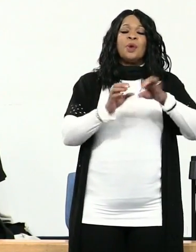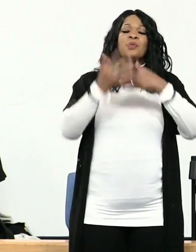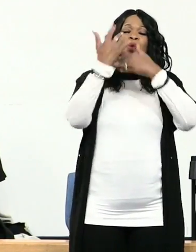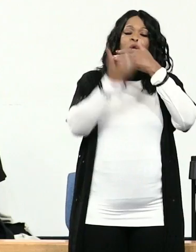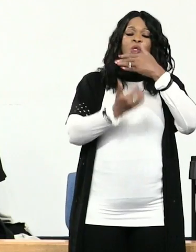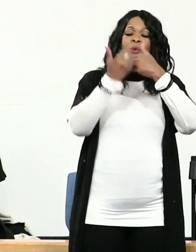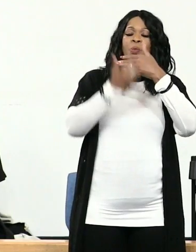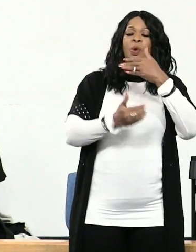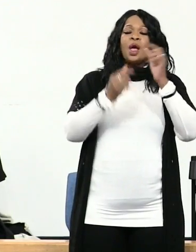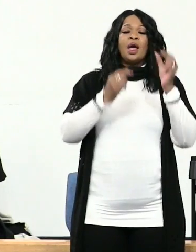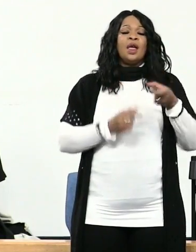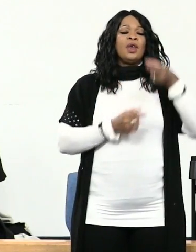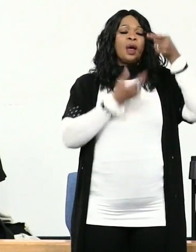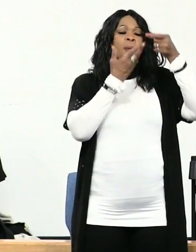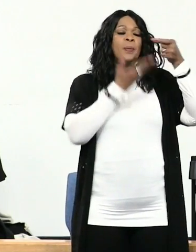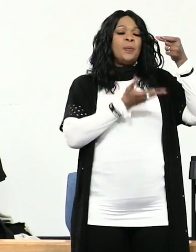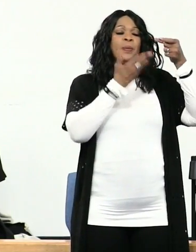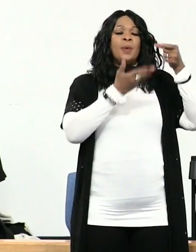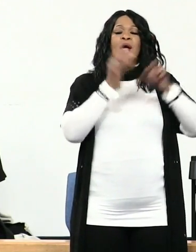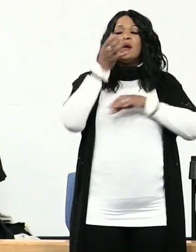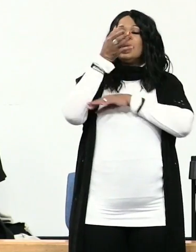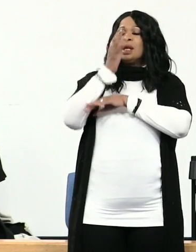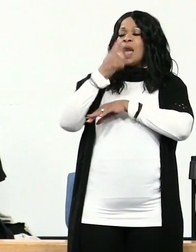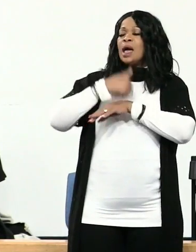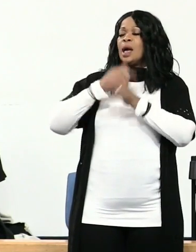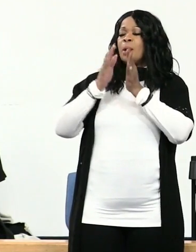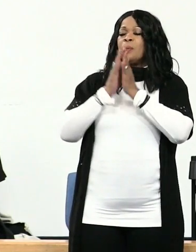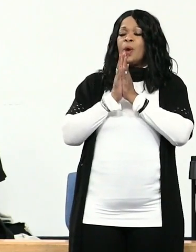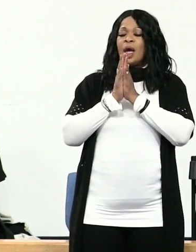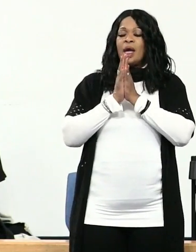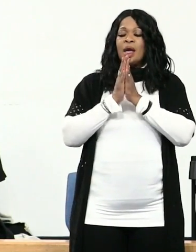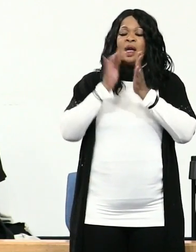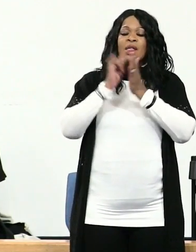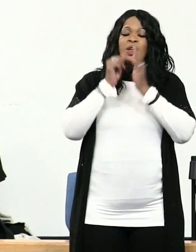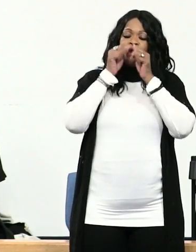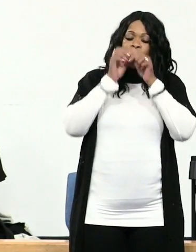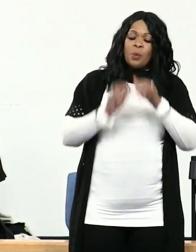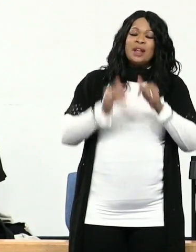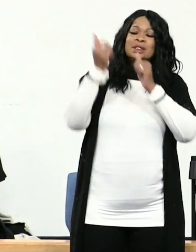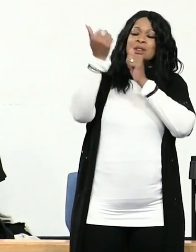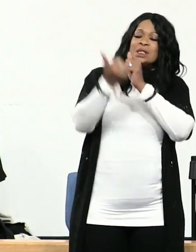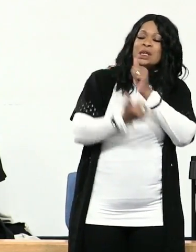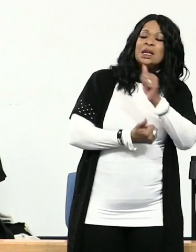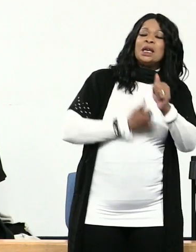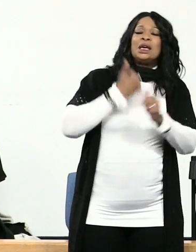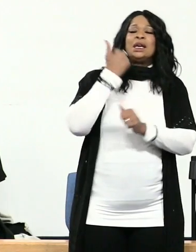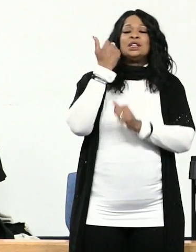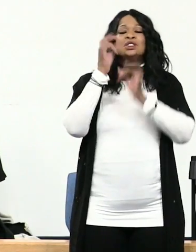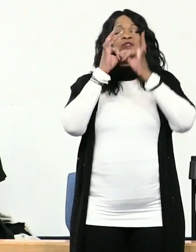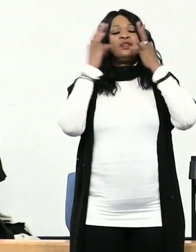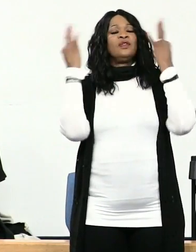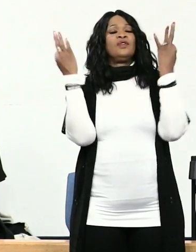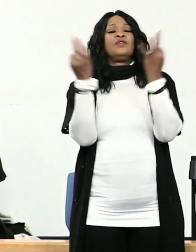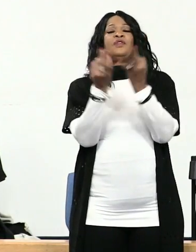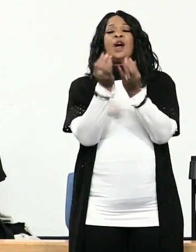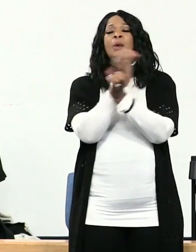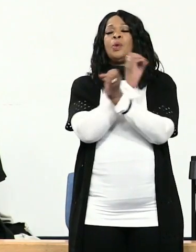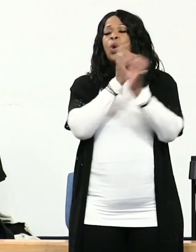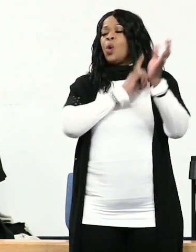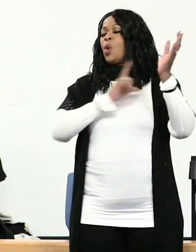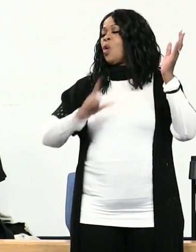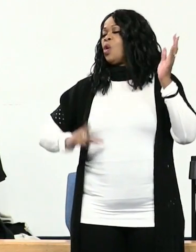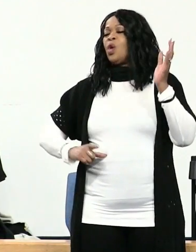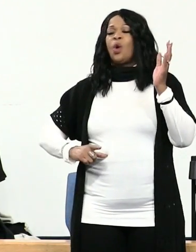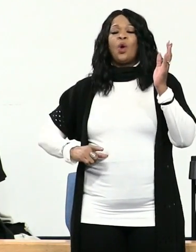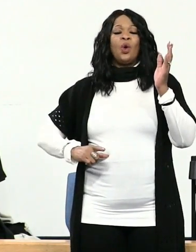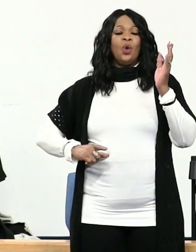cup. And Father, I do pray that you bless each and every family, O Lord, who